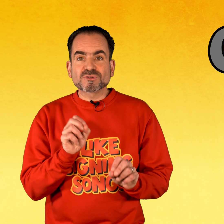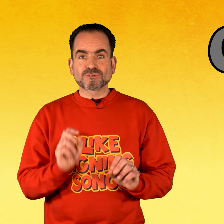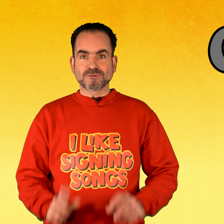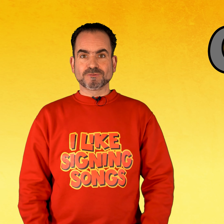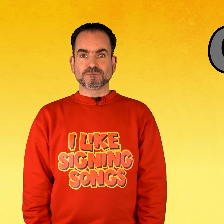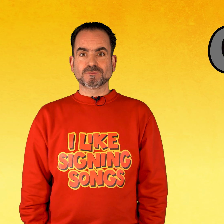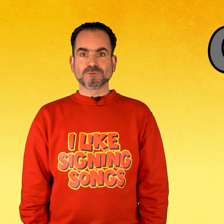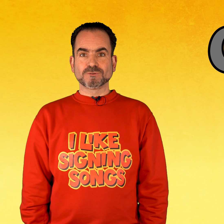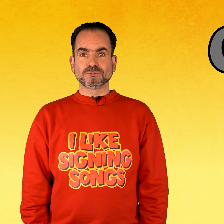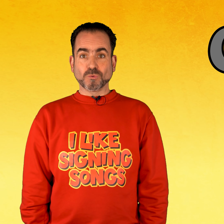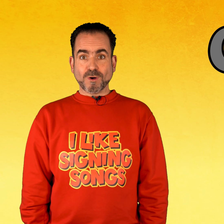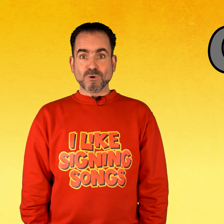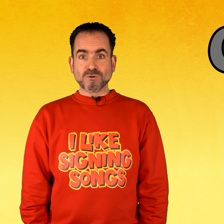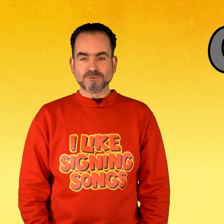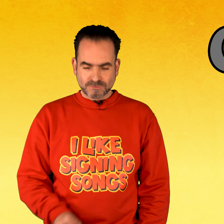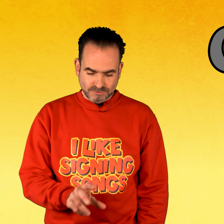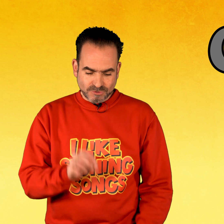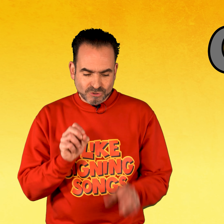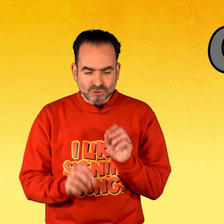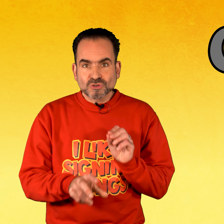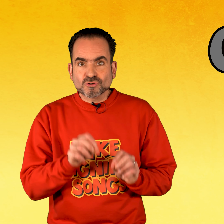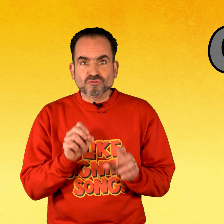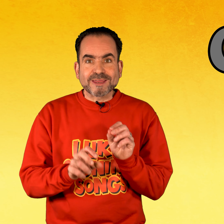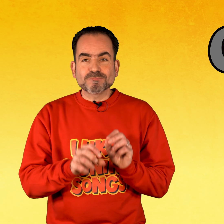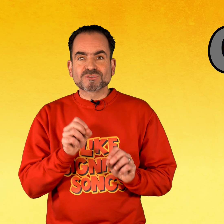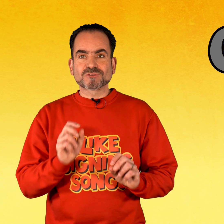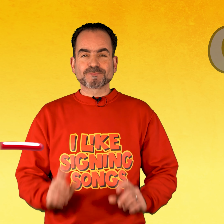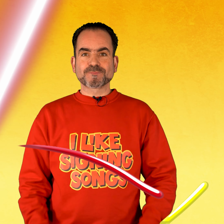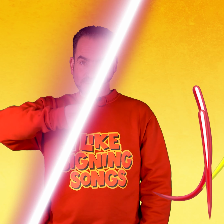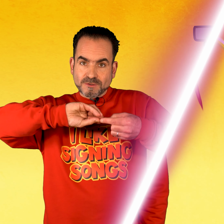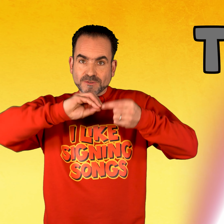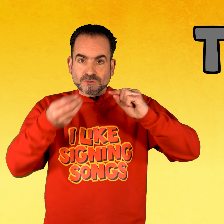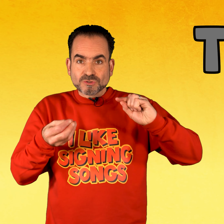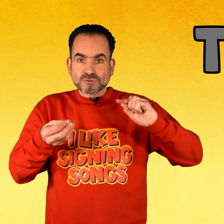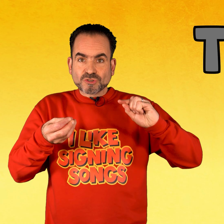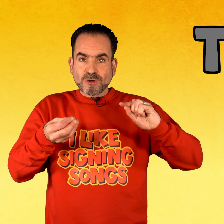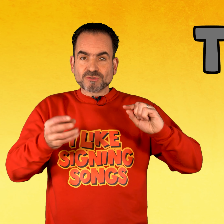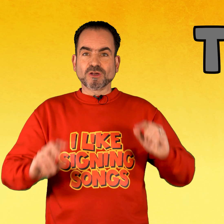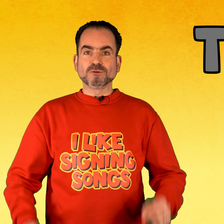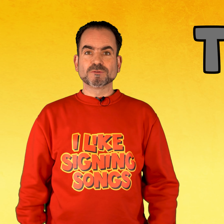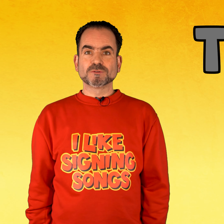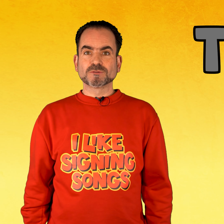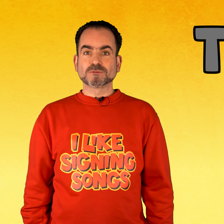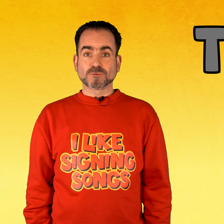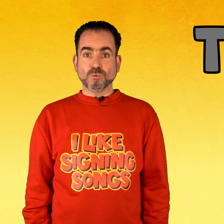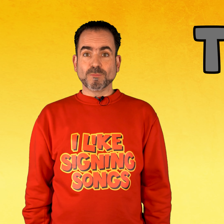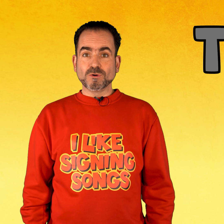Grapes. One more, grapes. Tomato. One more,